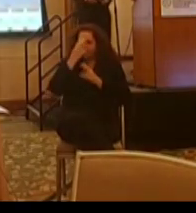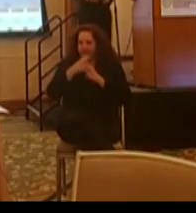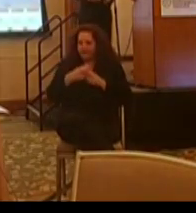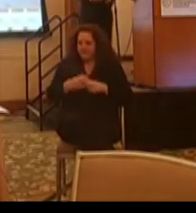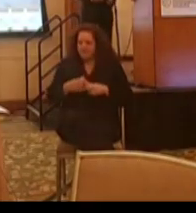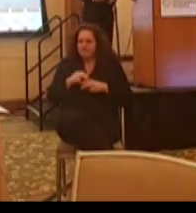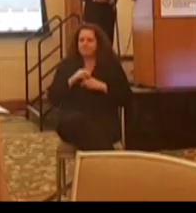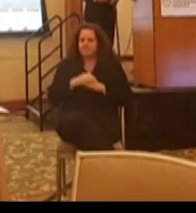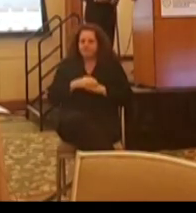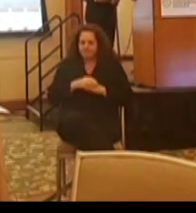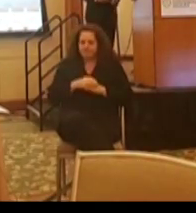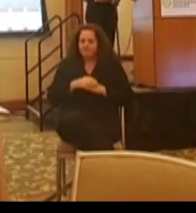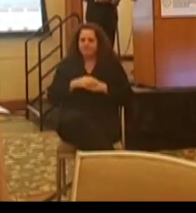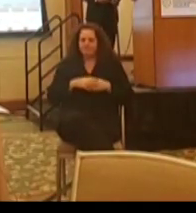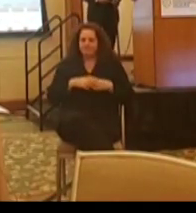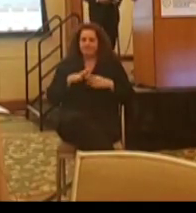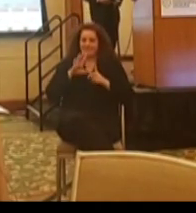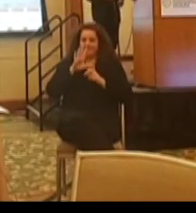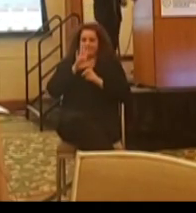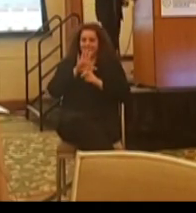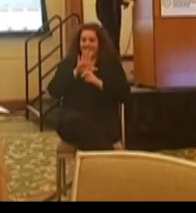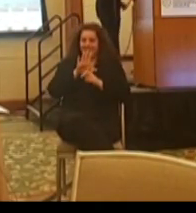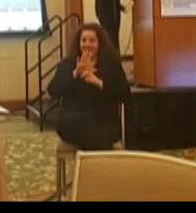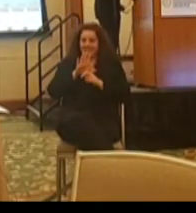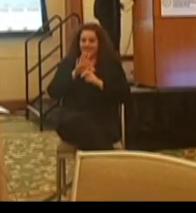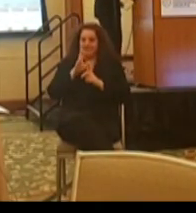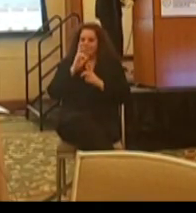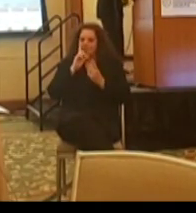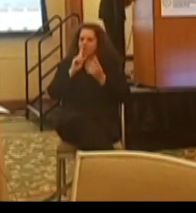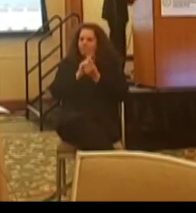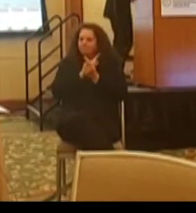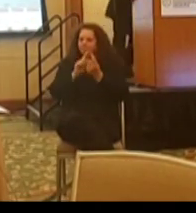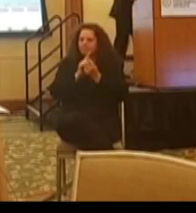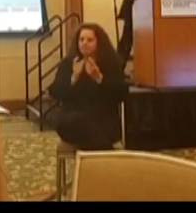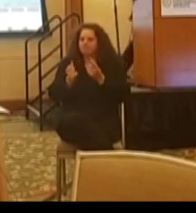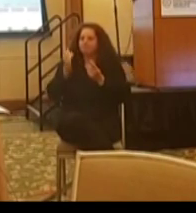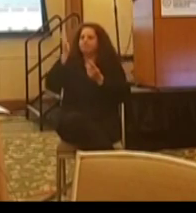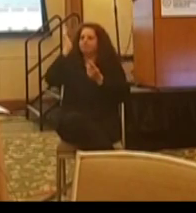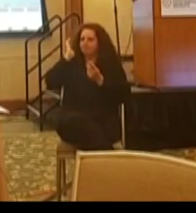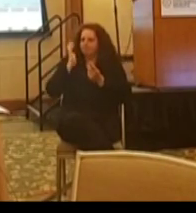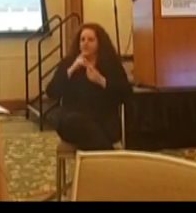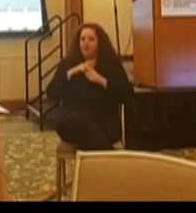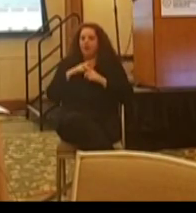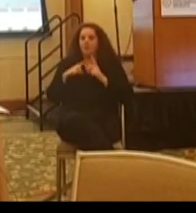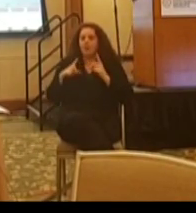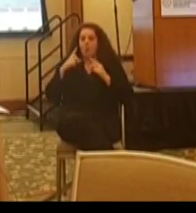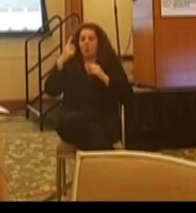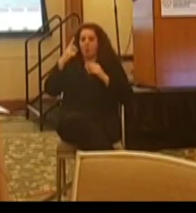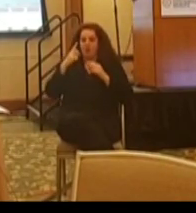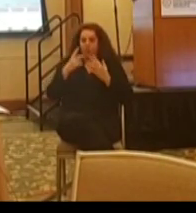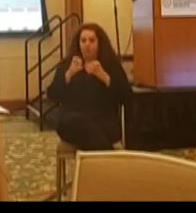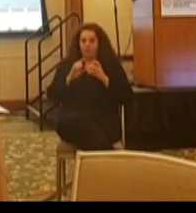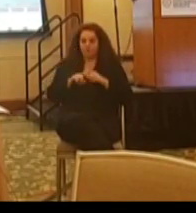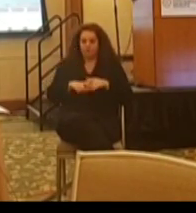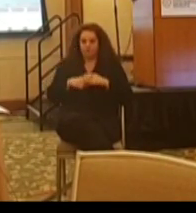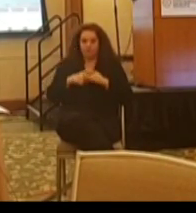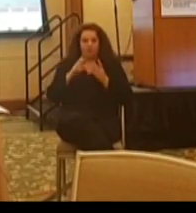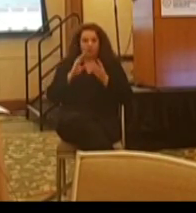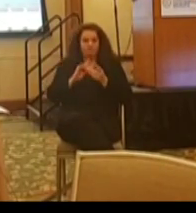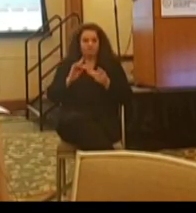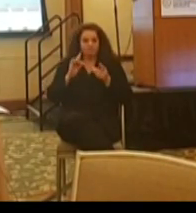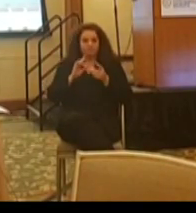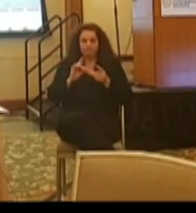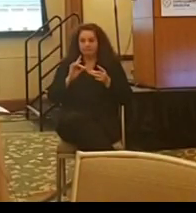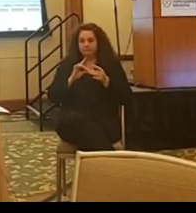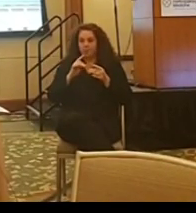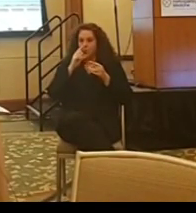have had some interactions with in the past. And one of the places that I really wanted to start in talking about who I am and how I came to do